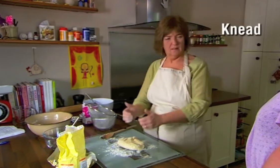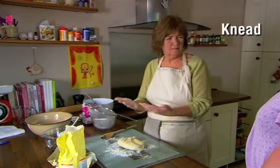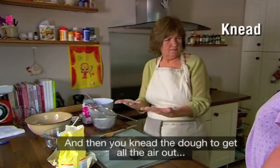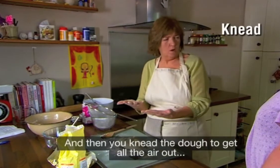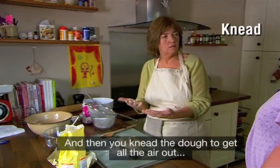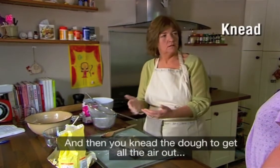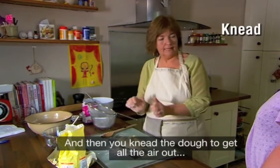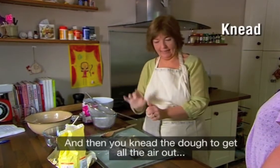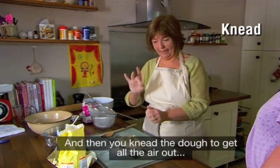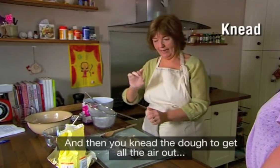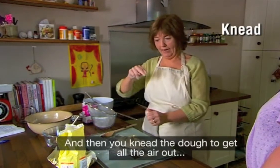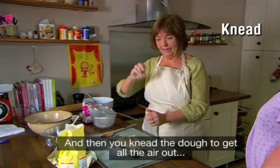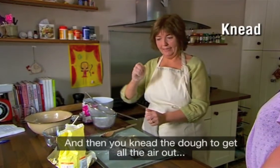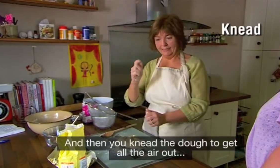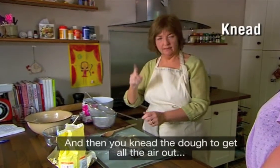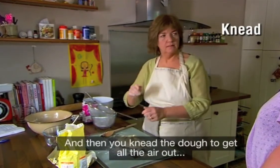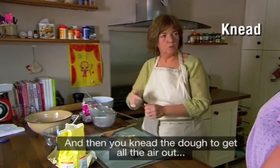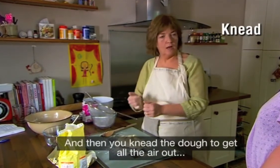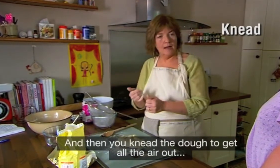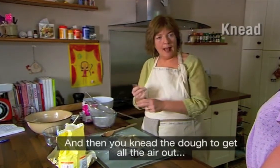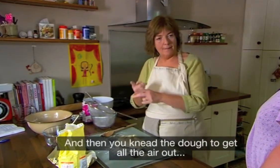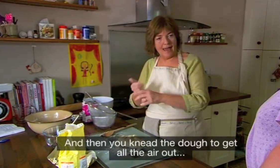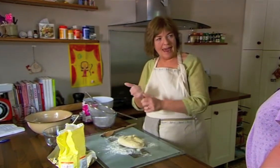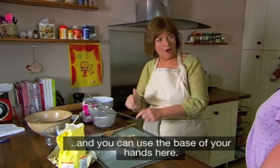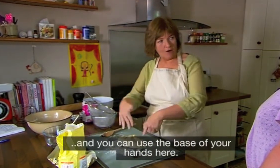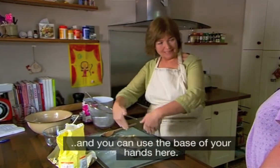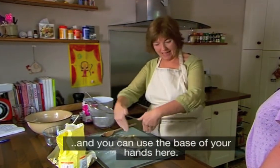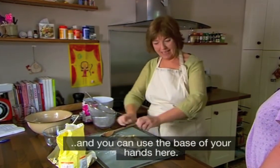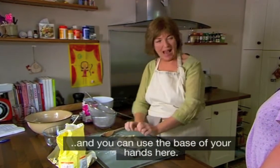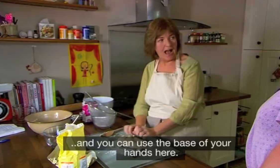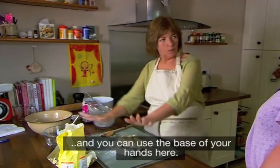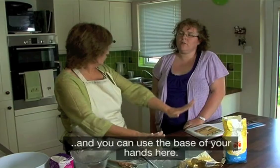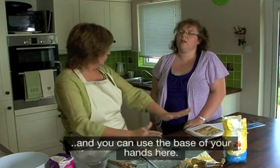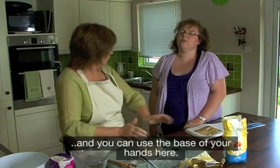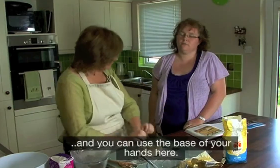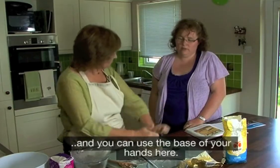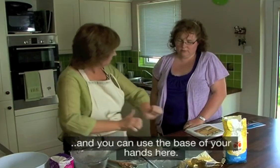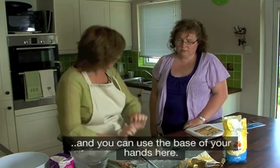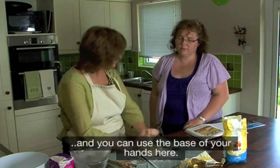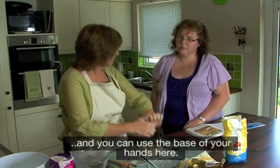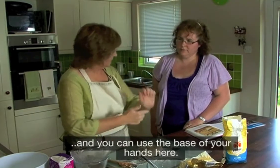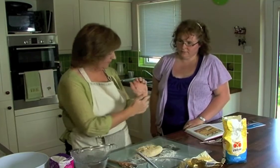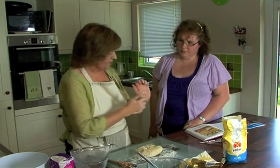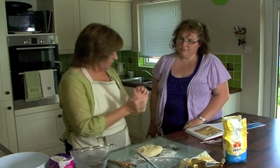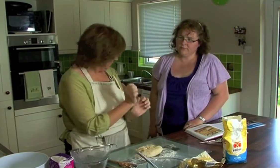And then you knead the dough to get all the air out. And you can use the base of your hands here.